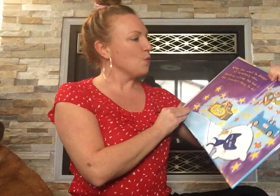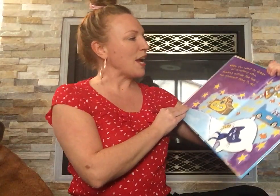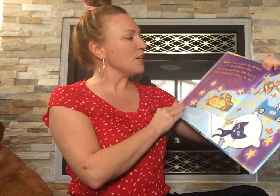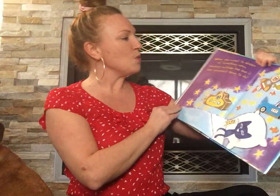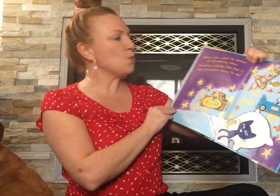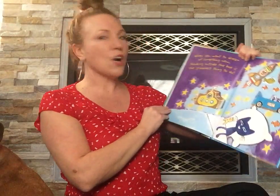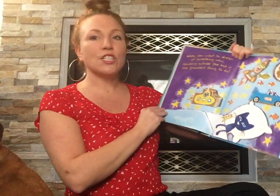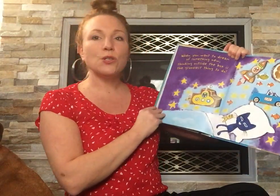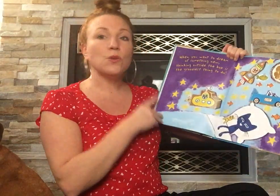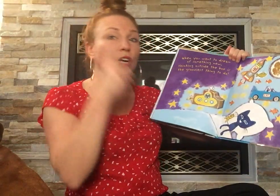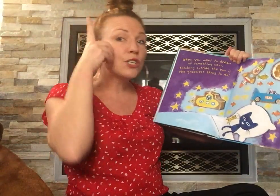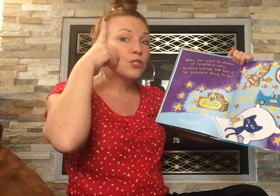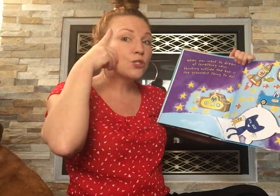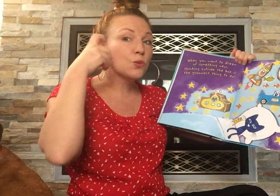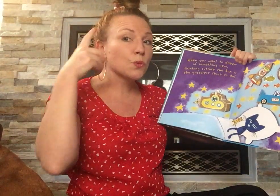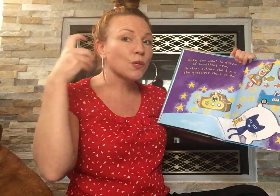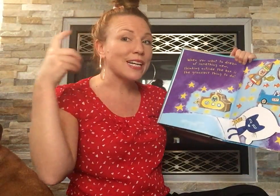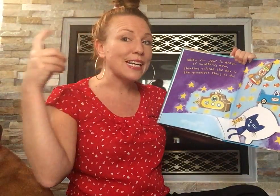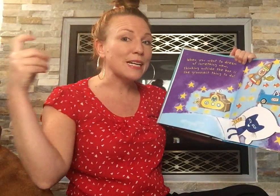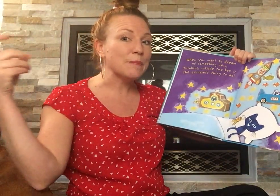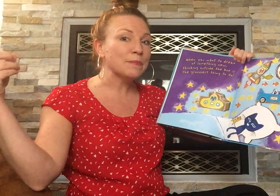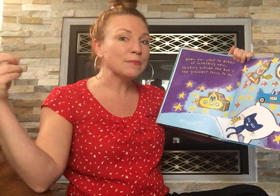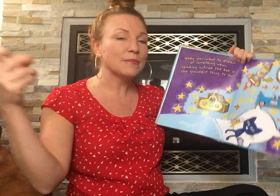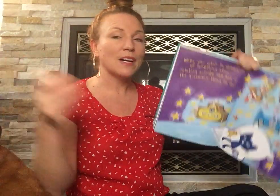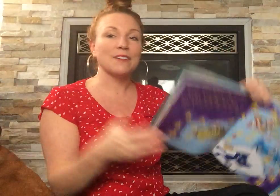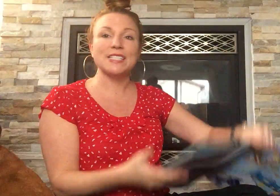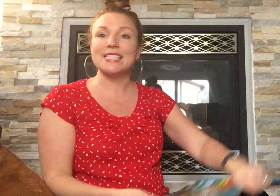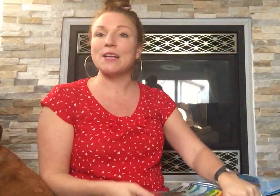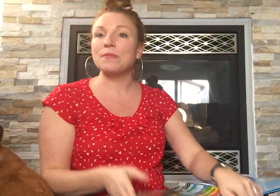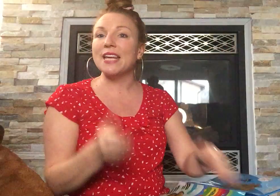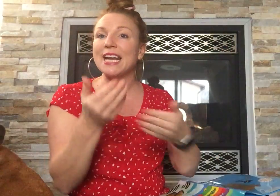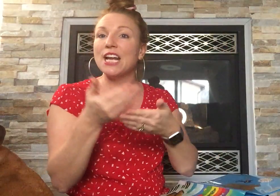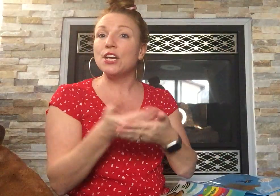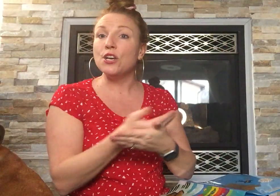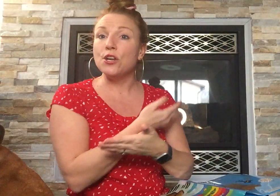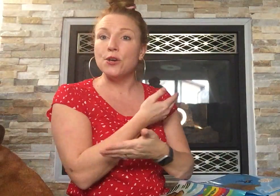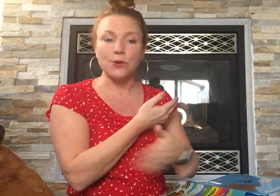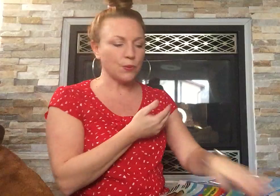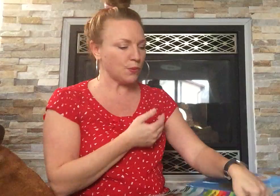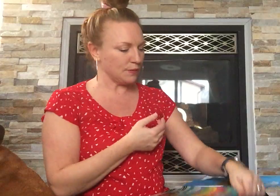When you want to dream of something new,